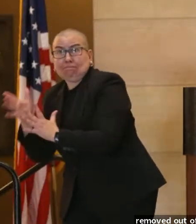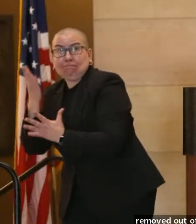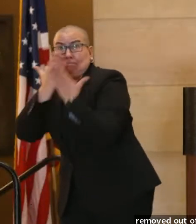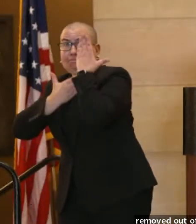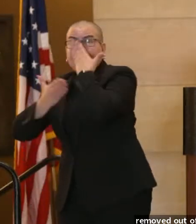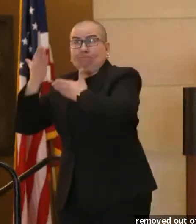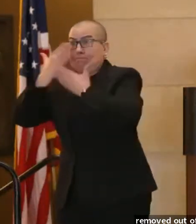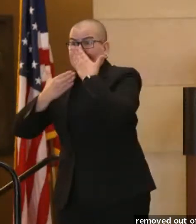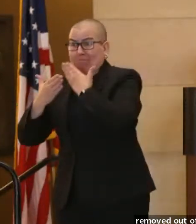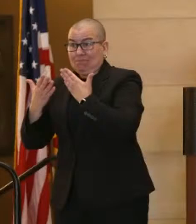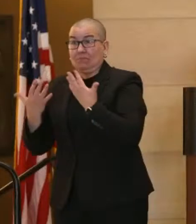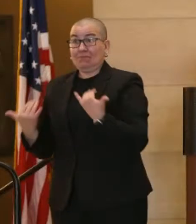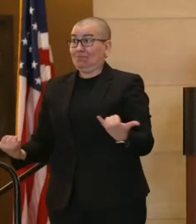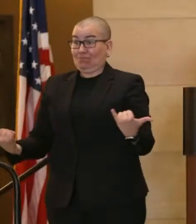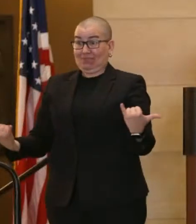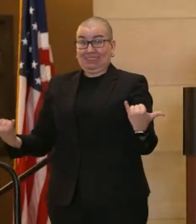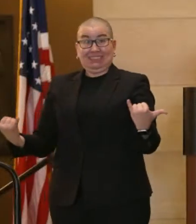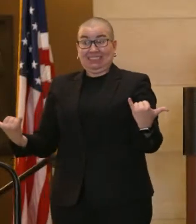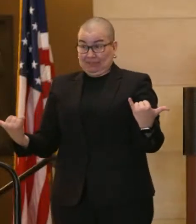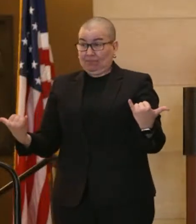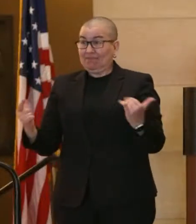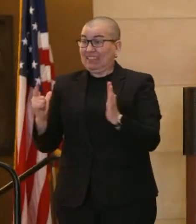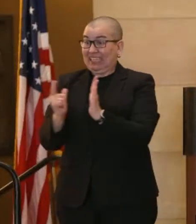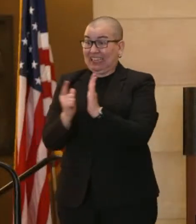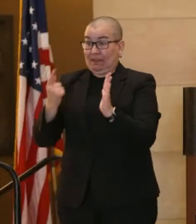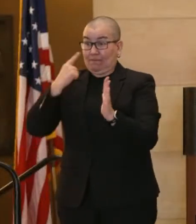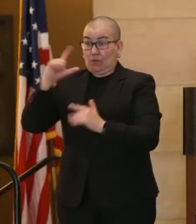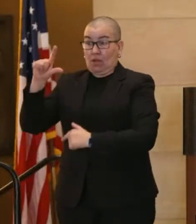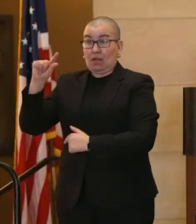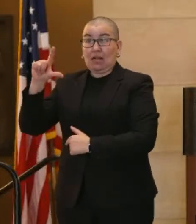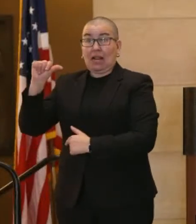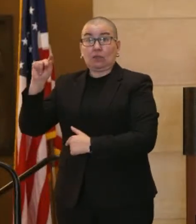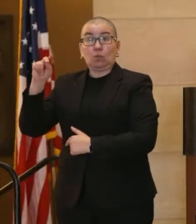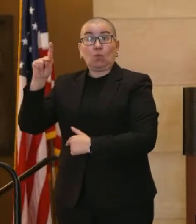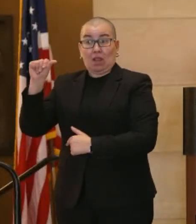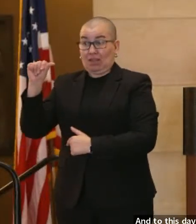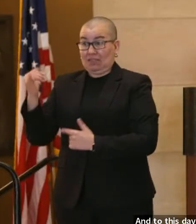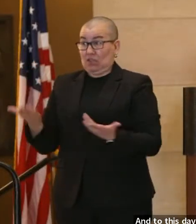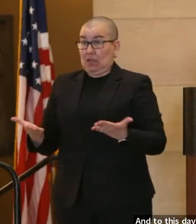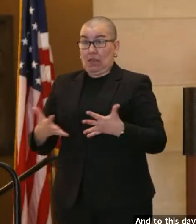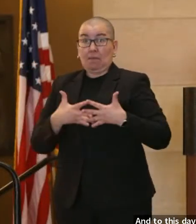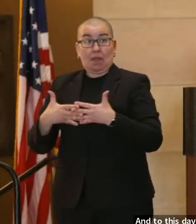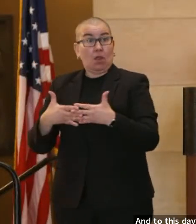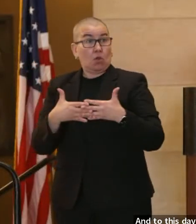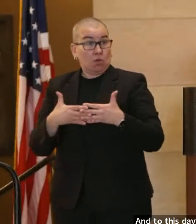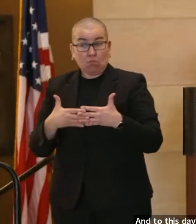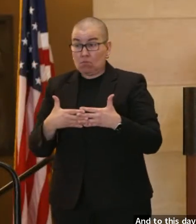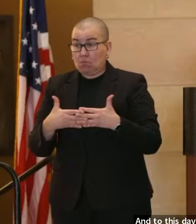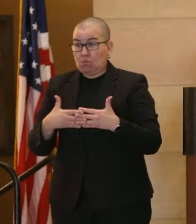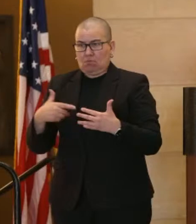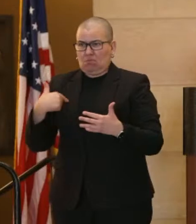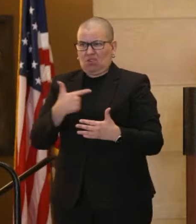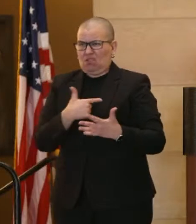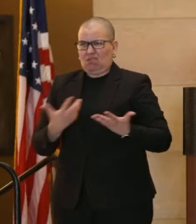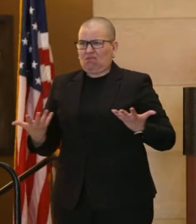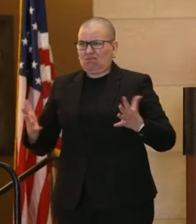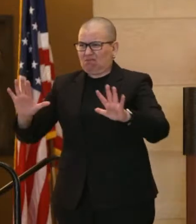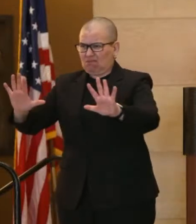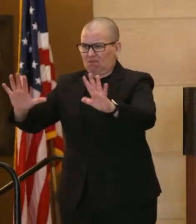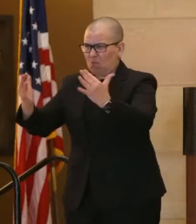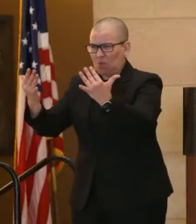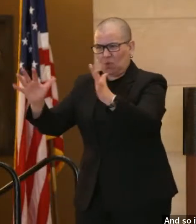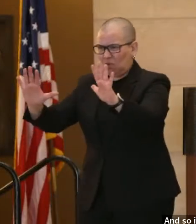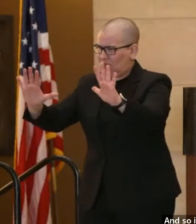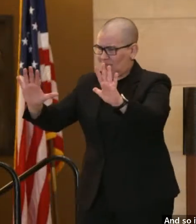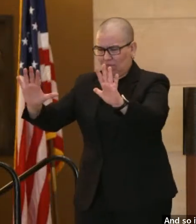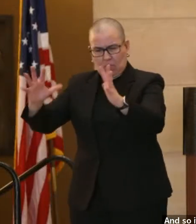it's illegal for Dakotas to be in this country. And so if we say that, you know, we're writing land acknowledgments, you know, there's actually